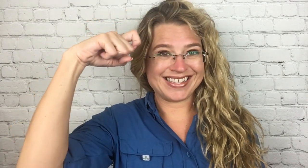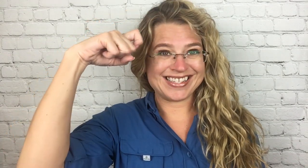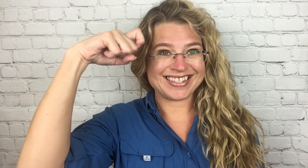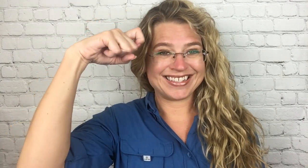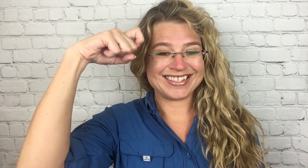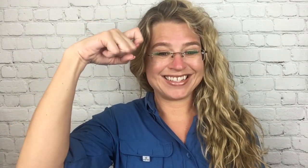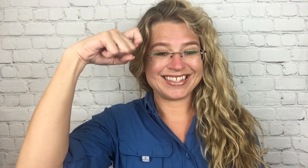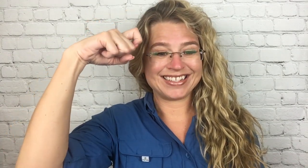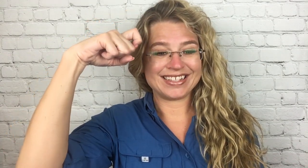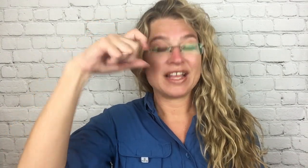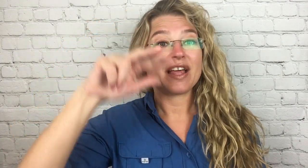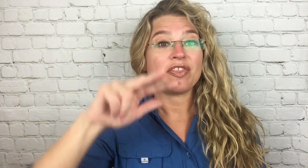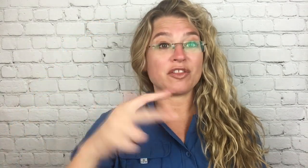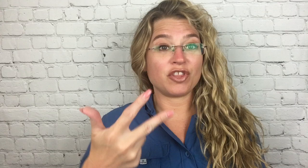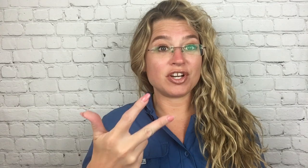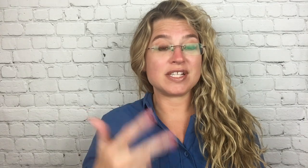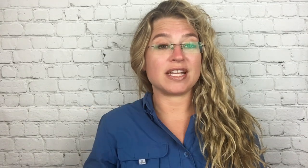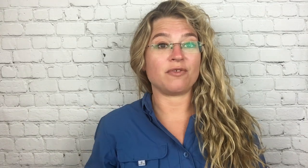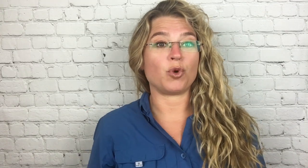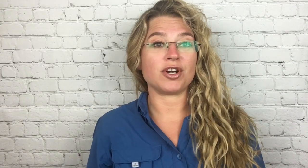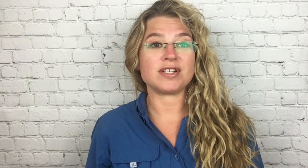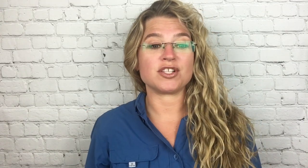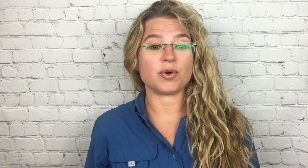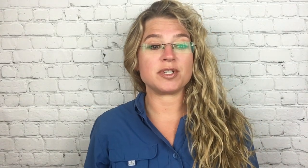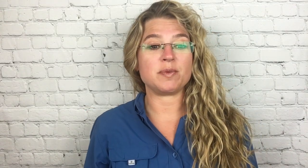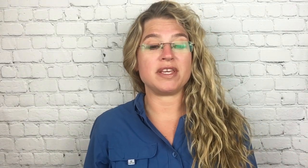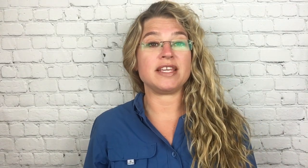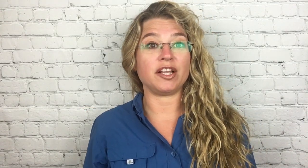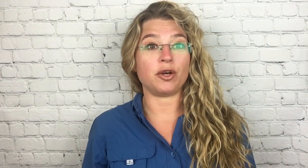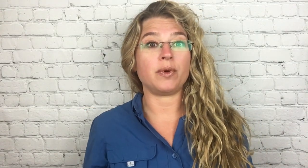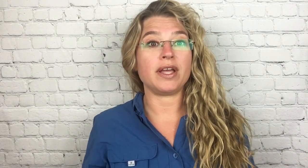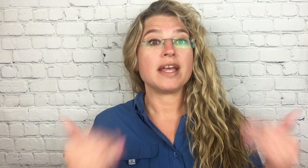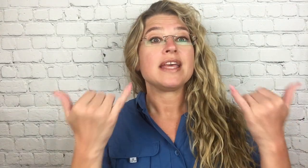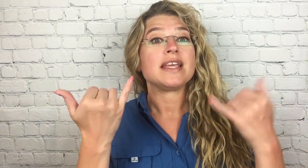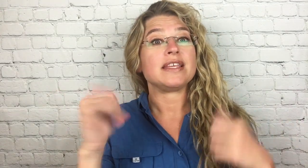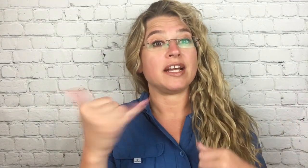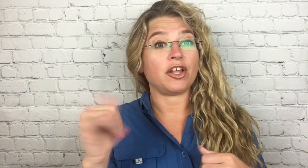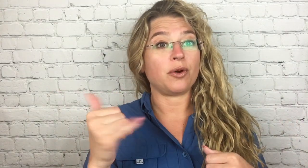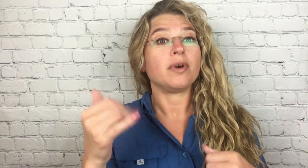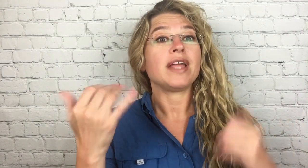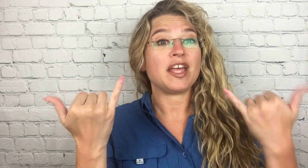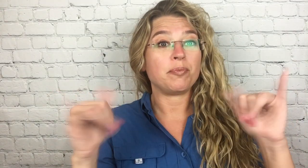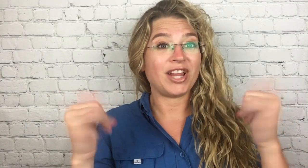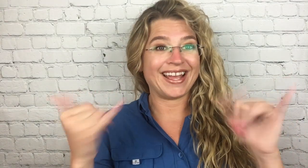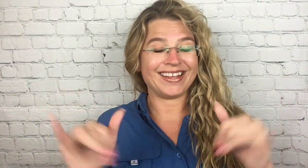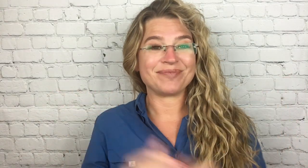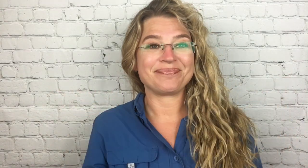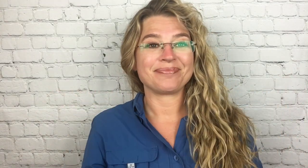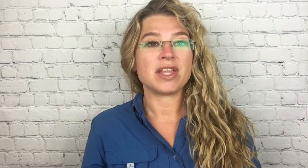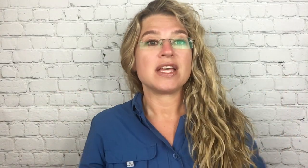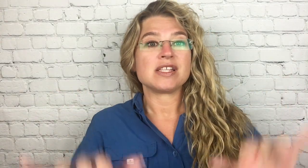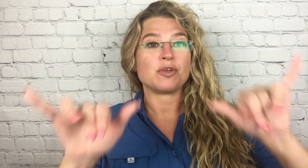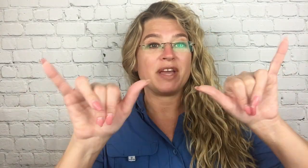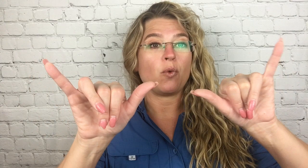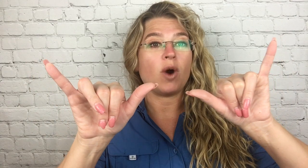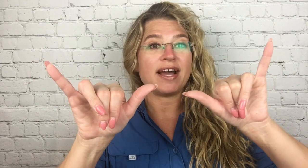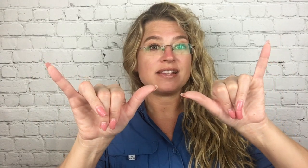because. The third set of words is going to be yellow, yellow, and play. So make Y's